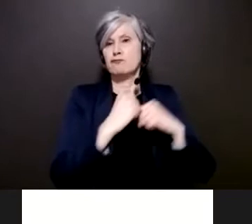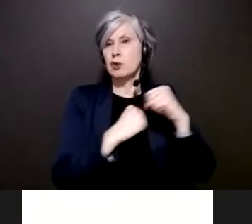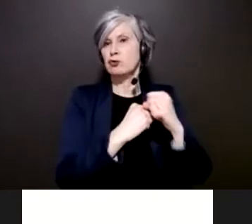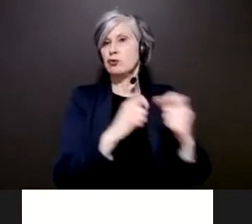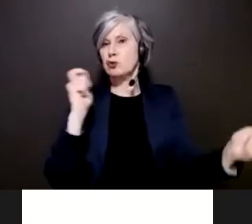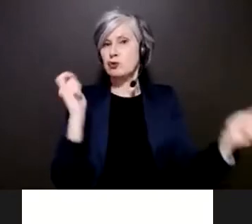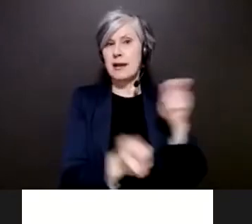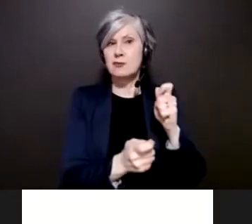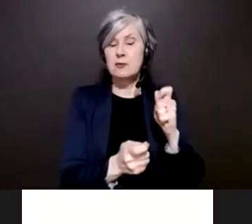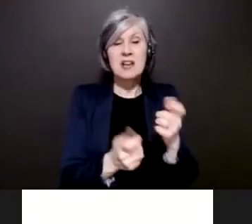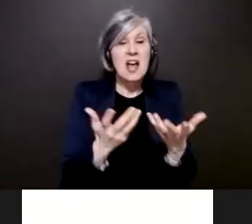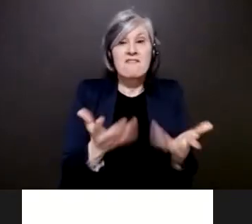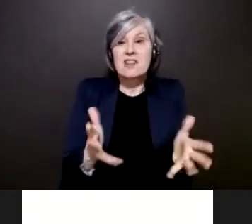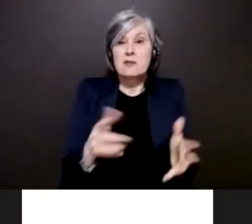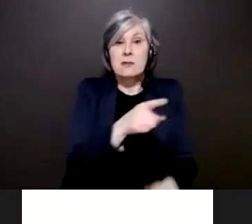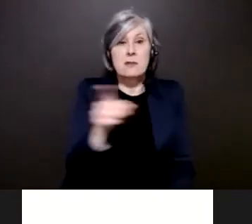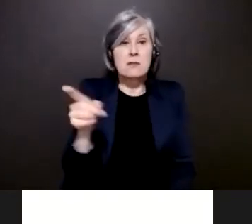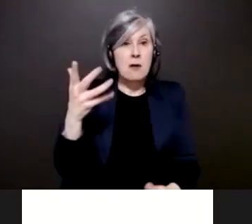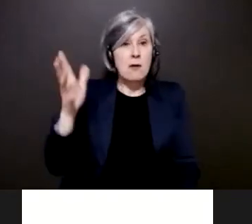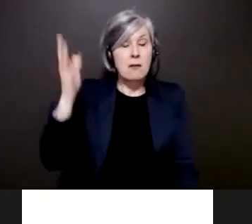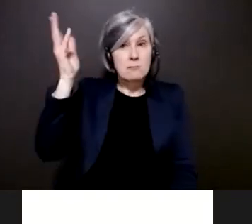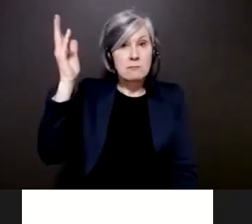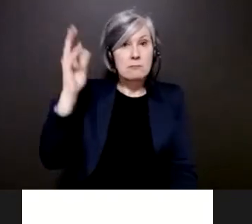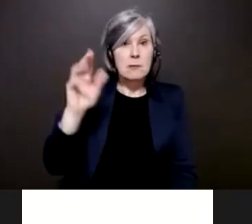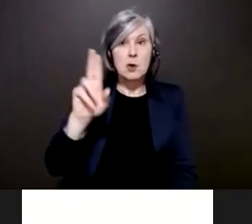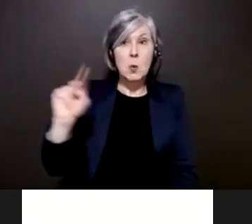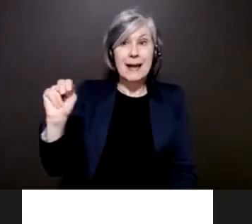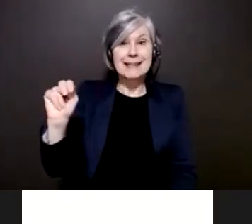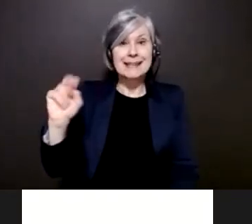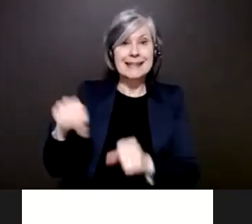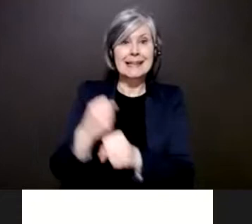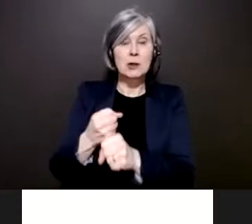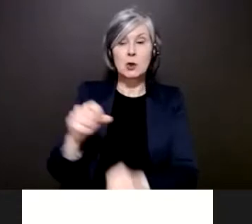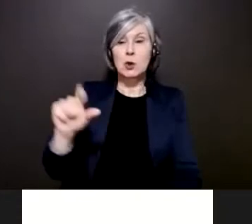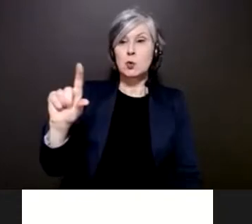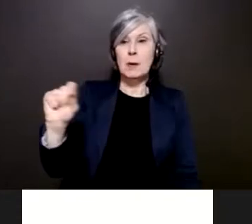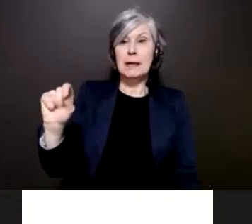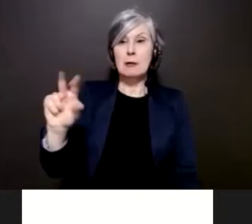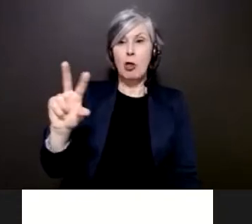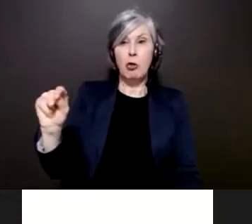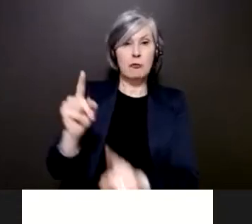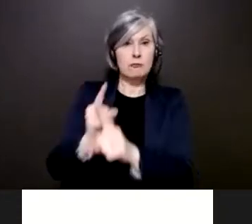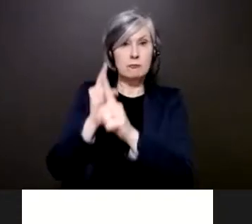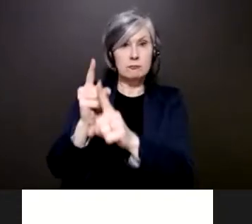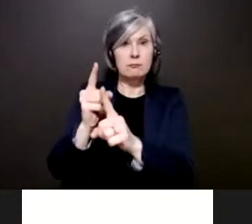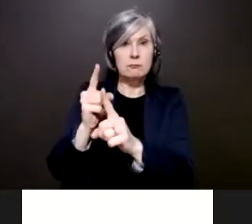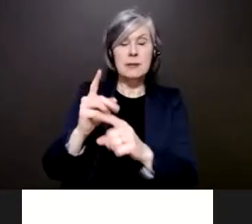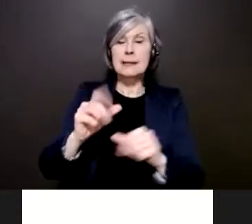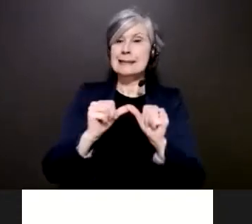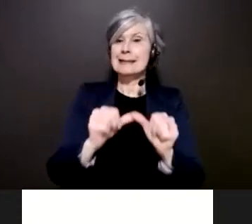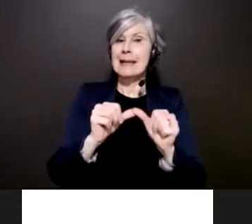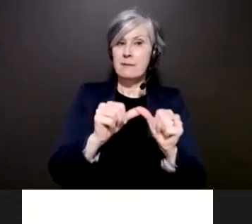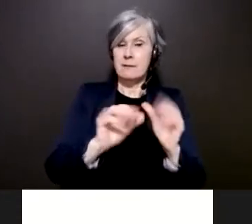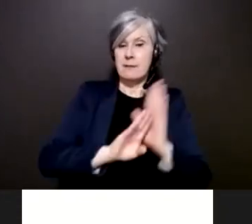is at the heart of the UN's 2030 Sustainable Development Agenda, which is the agreed upon blueprint